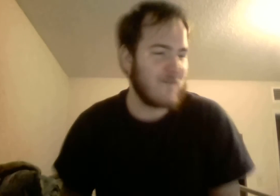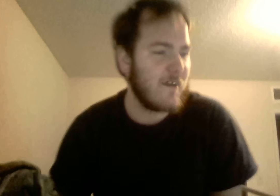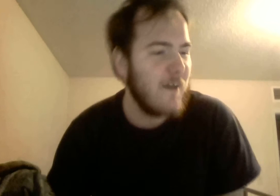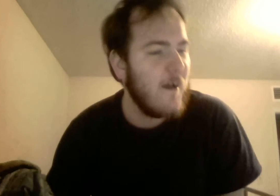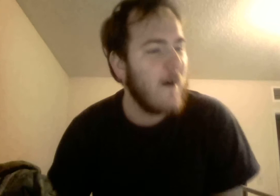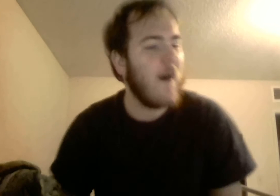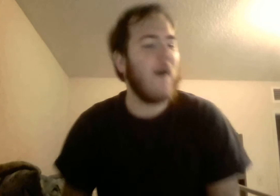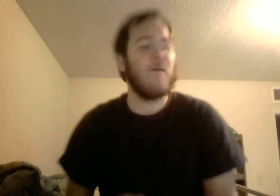actually.